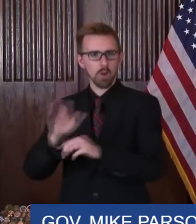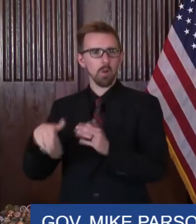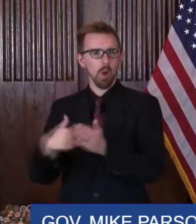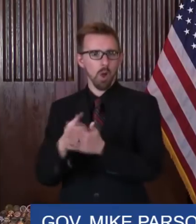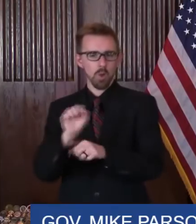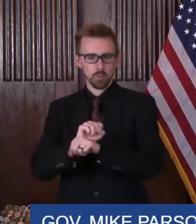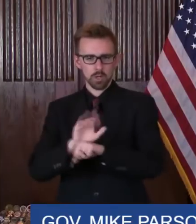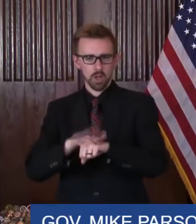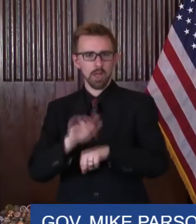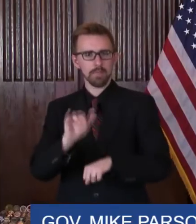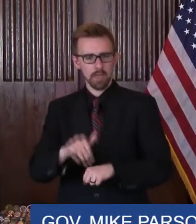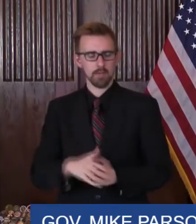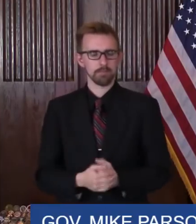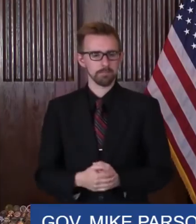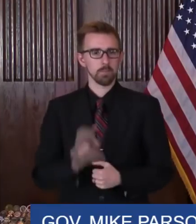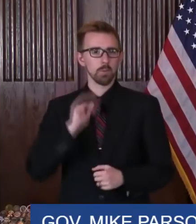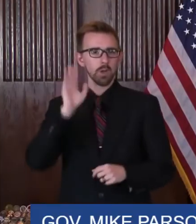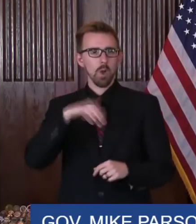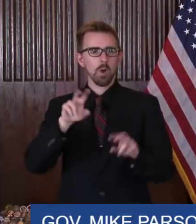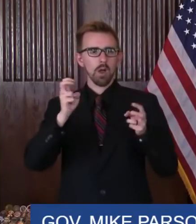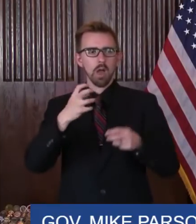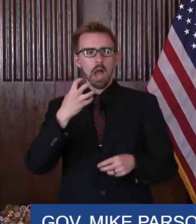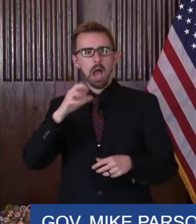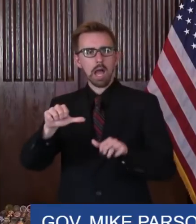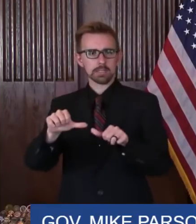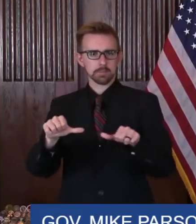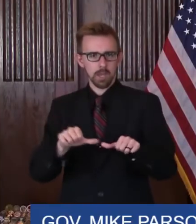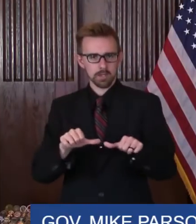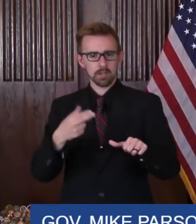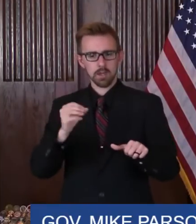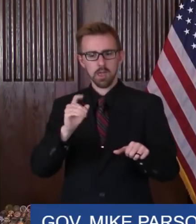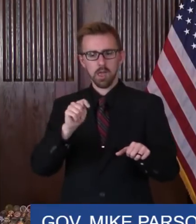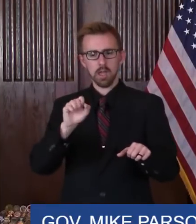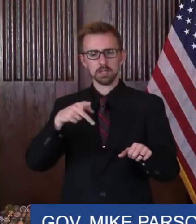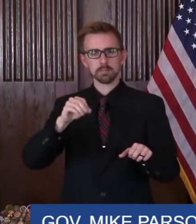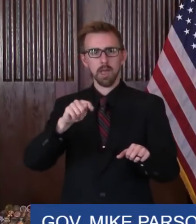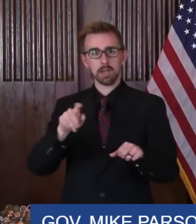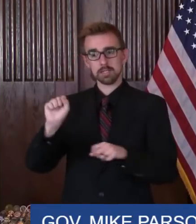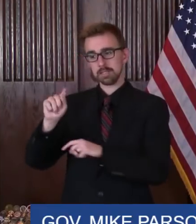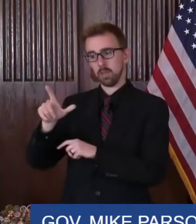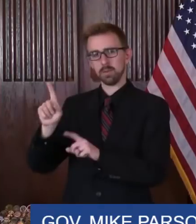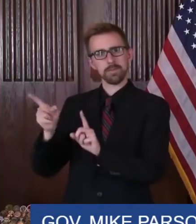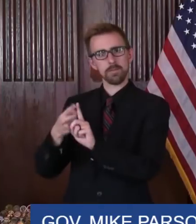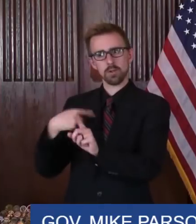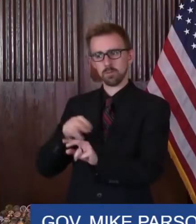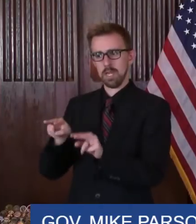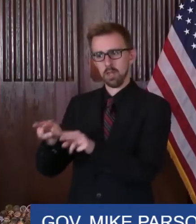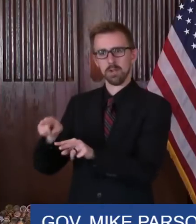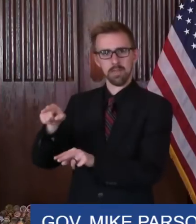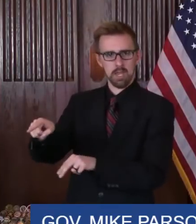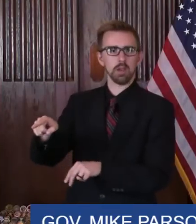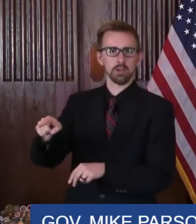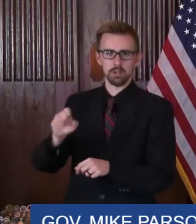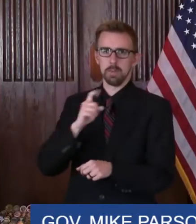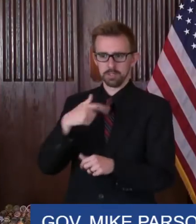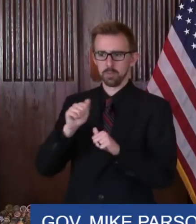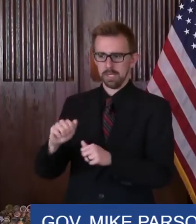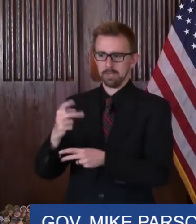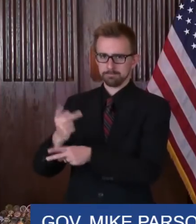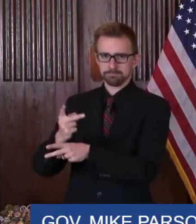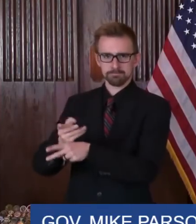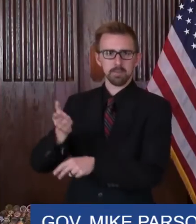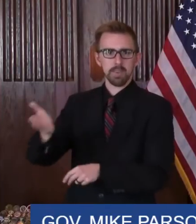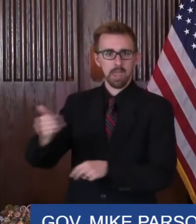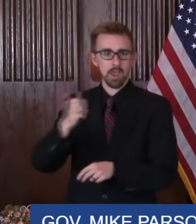working on that. We know where we consider hot spots in the state. St. Louis would be one of the first places we're going to look at to see what we can do there, and then